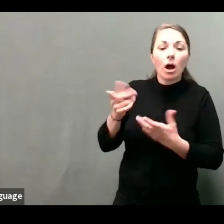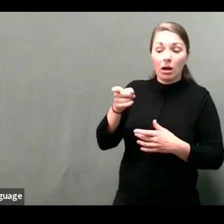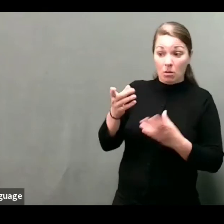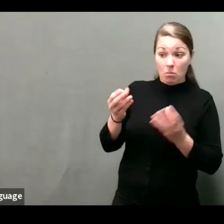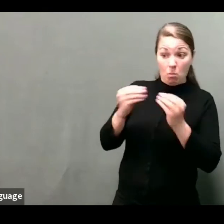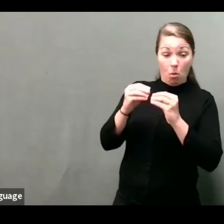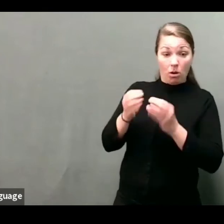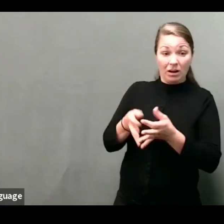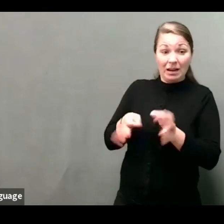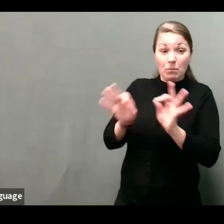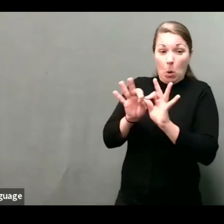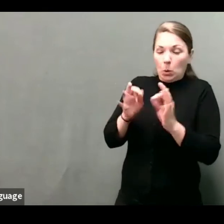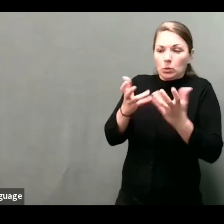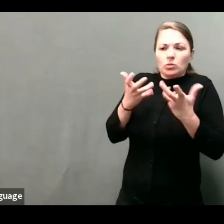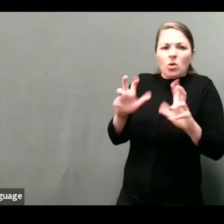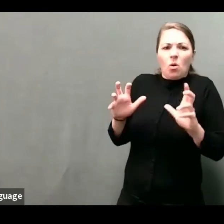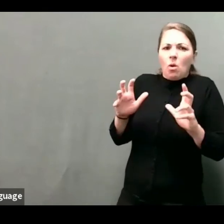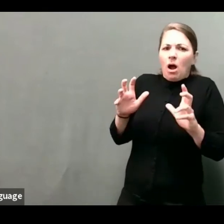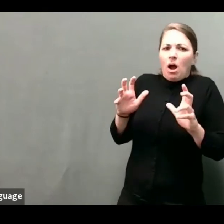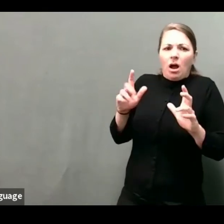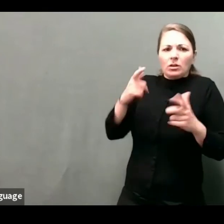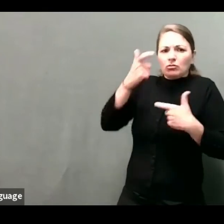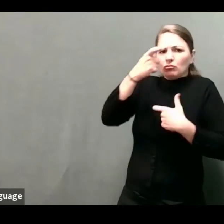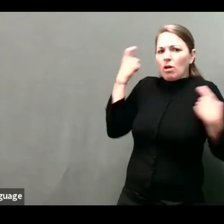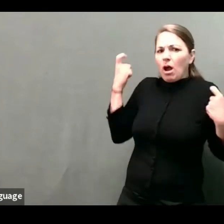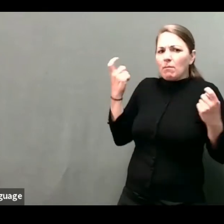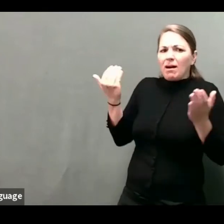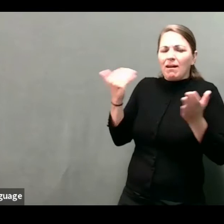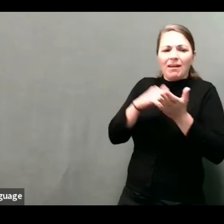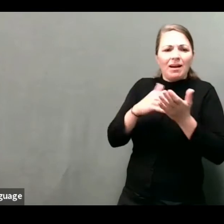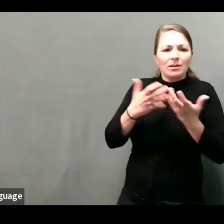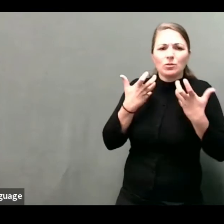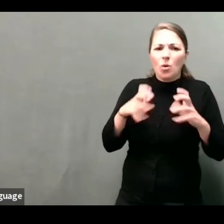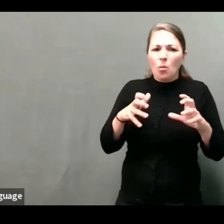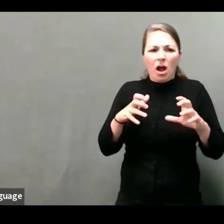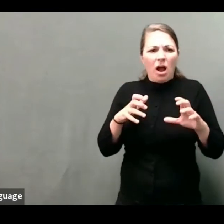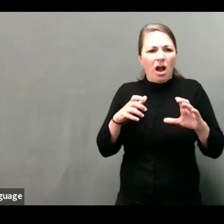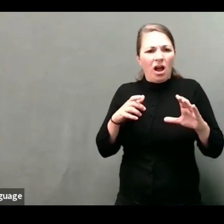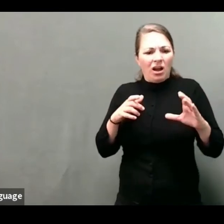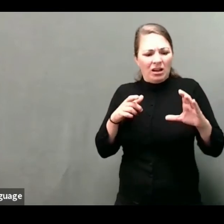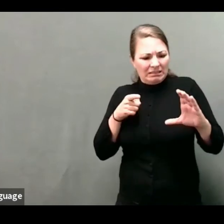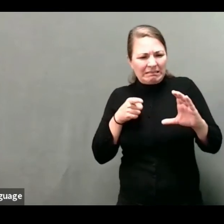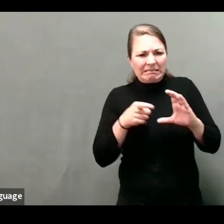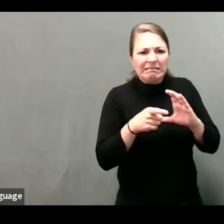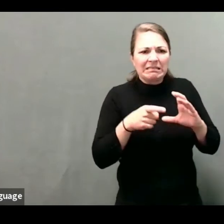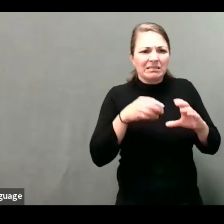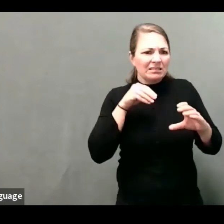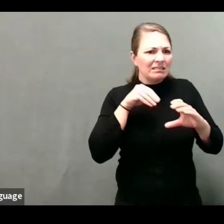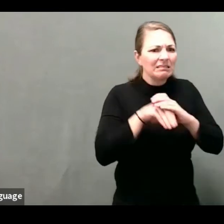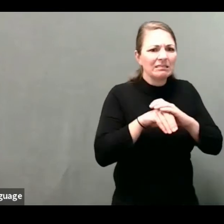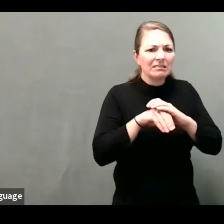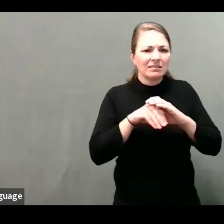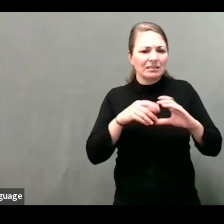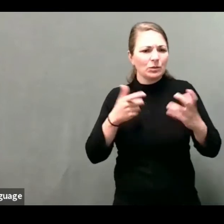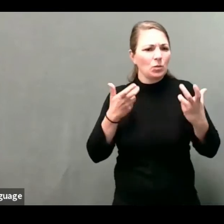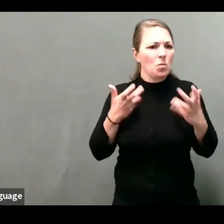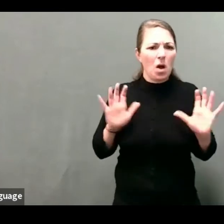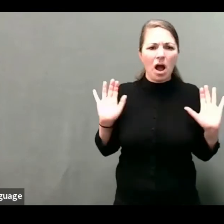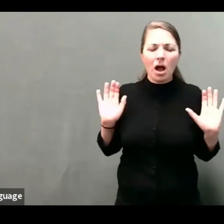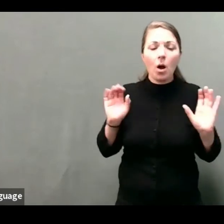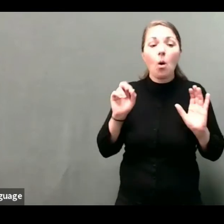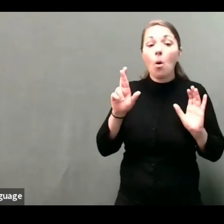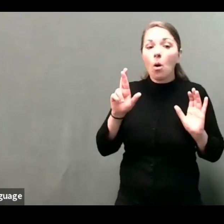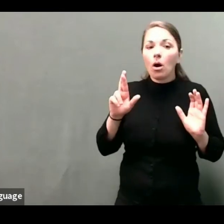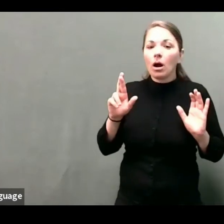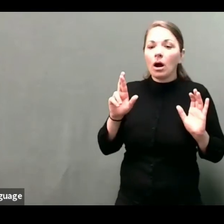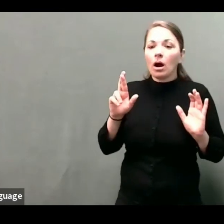have re-traumatizing contact at their genitals, even if it means that maybe the evidence quality won't be as good? Or